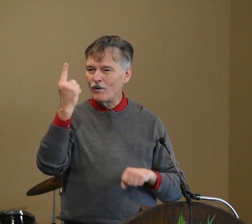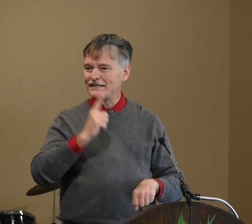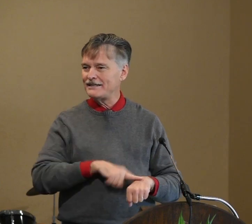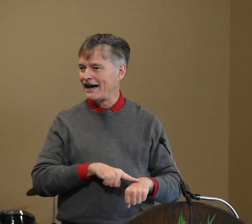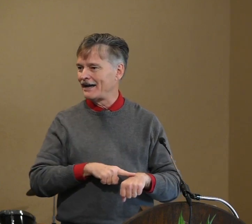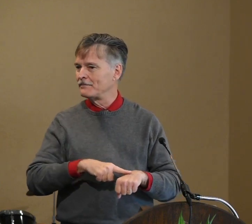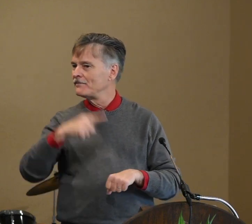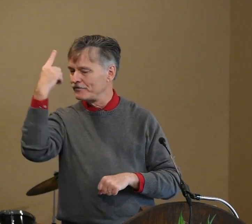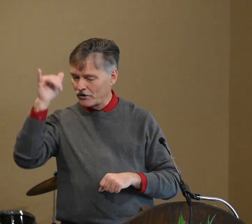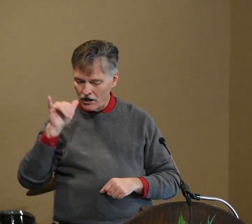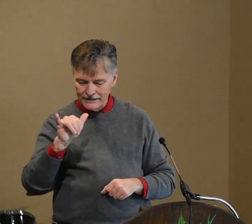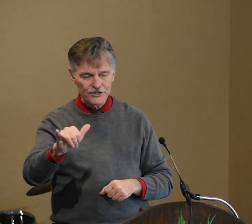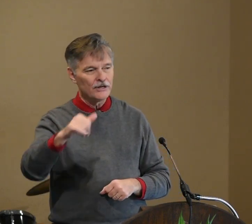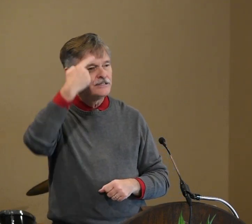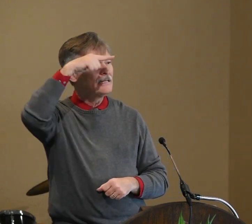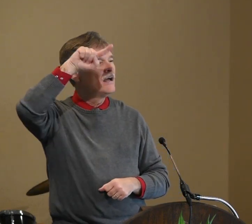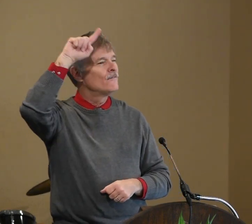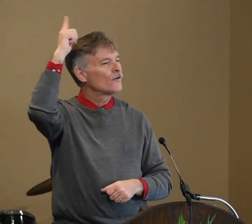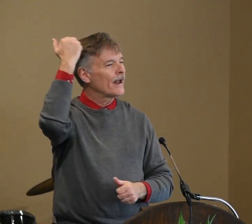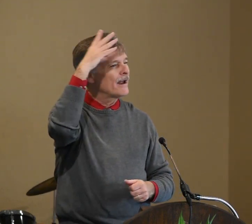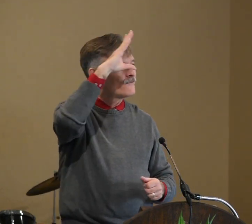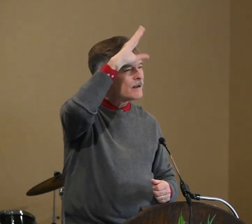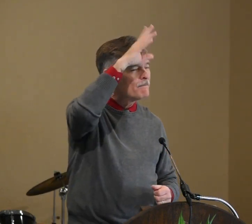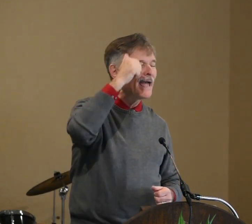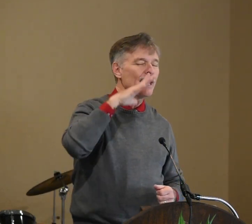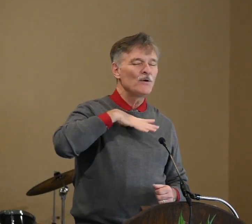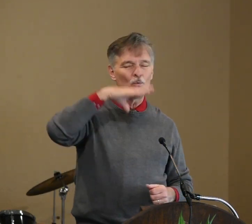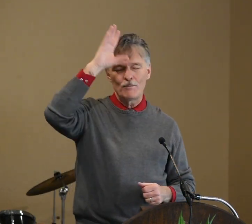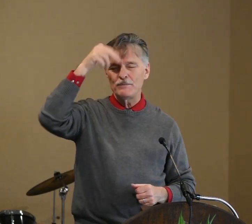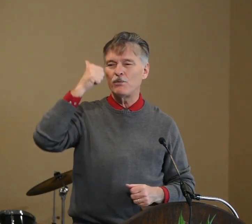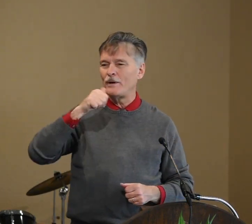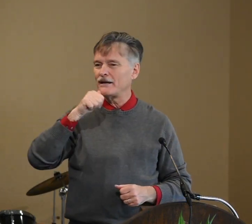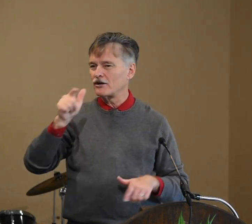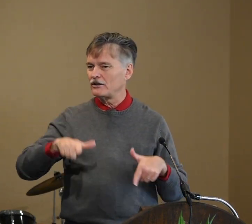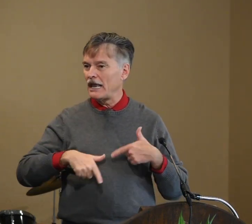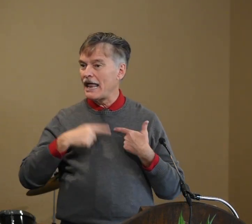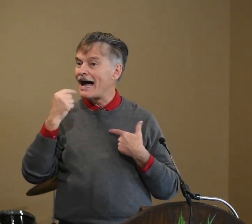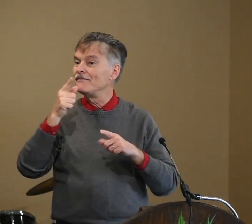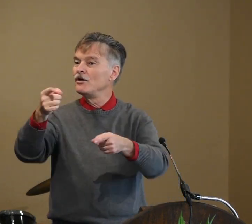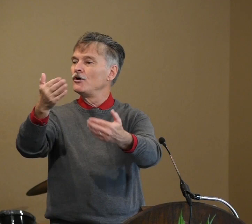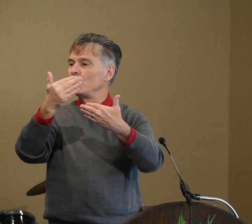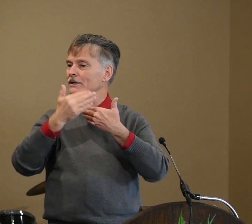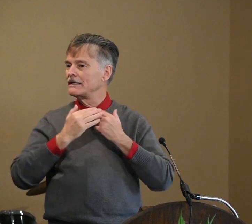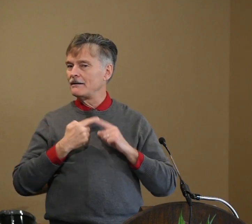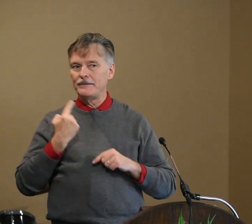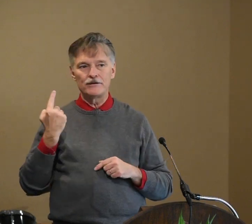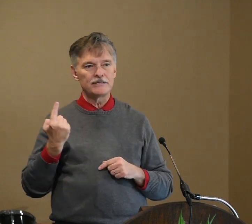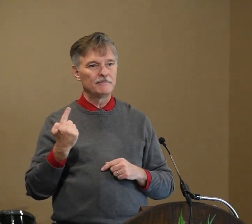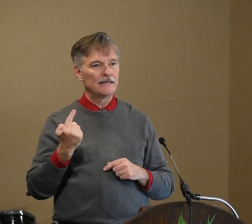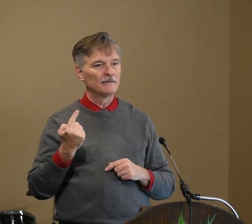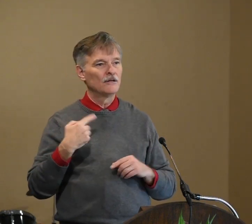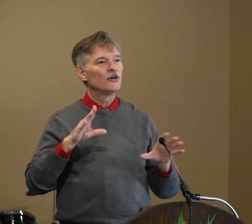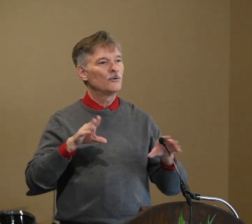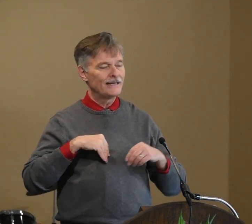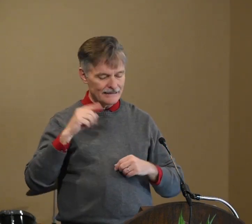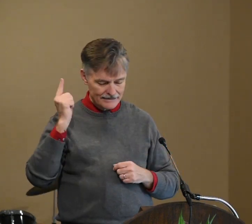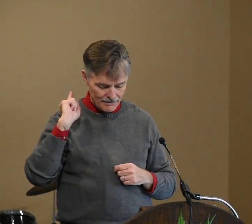one time for all eternity for every man, woman, boy, and girl alive who would come near to me, who would accept